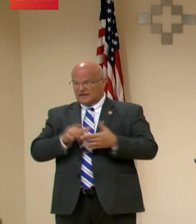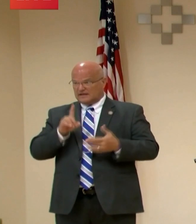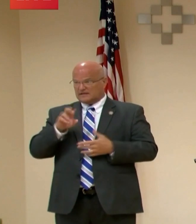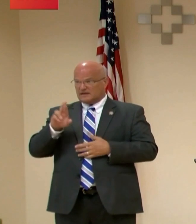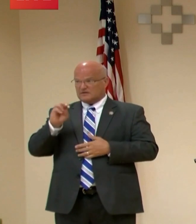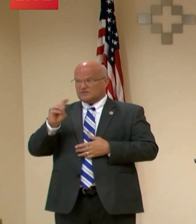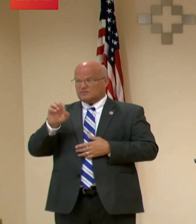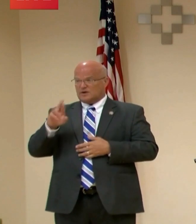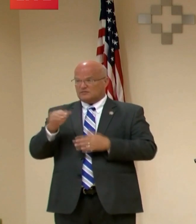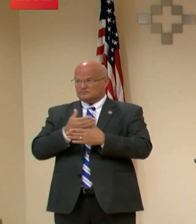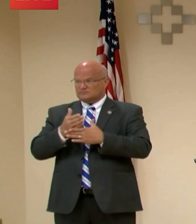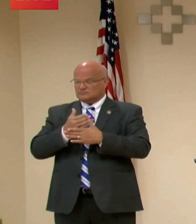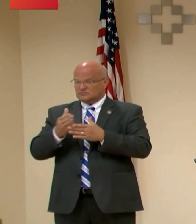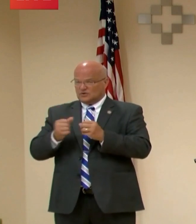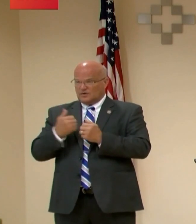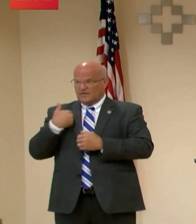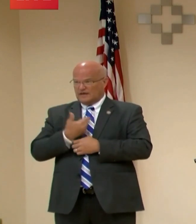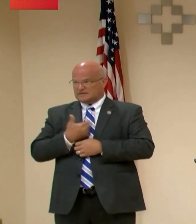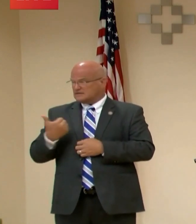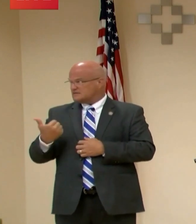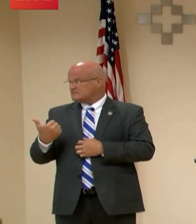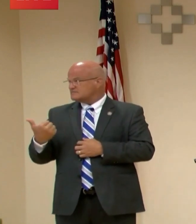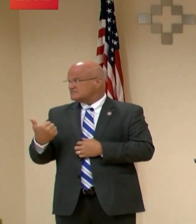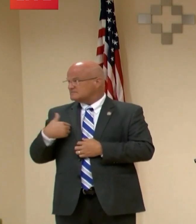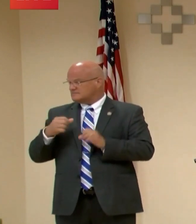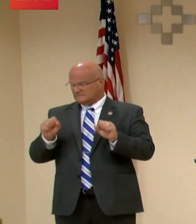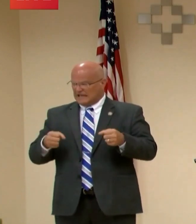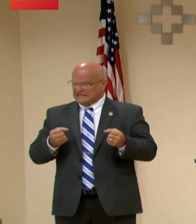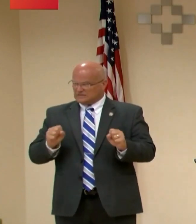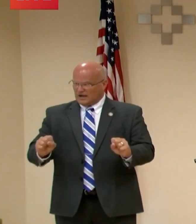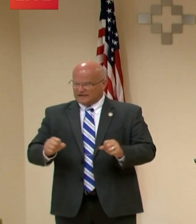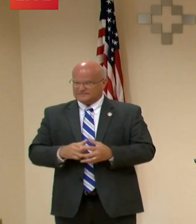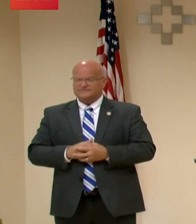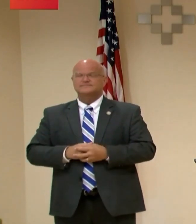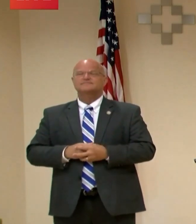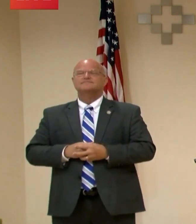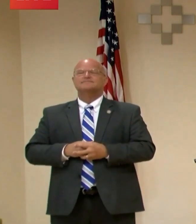that. Dr. Romero, can you shed any light on that? I can attempt to.